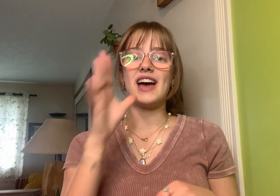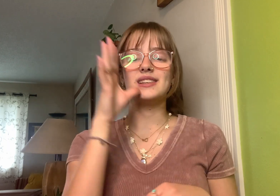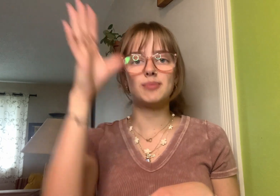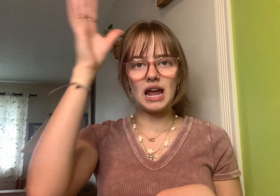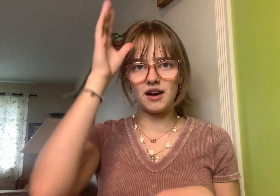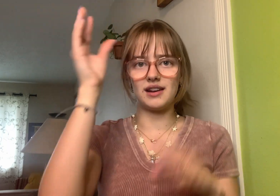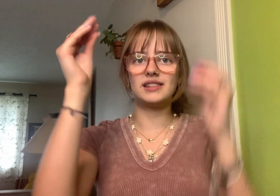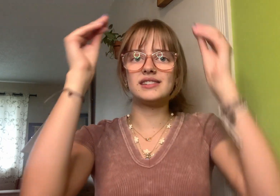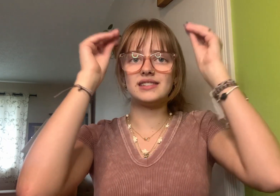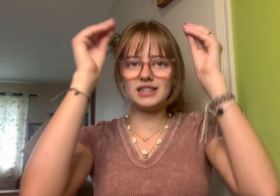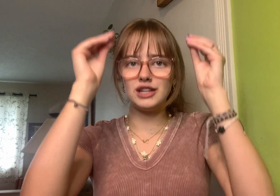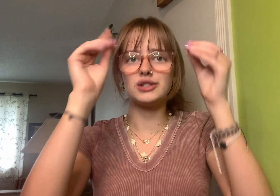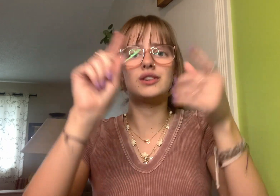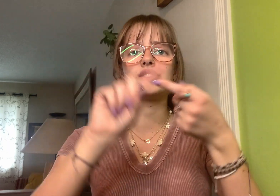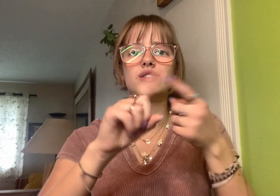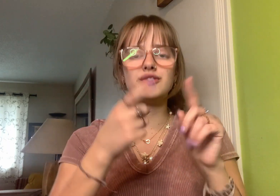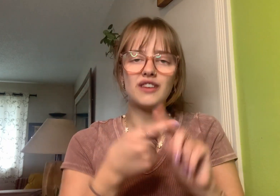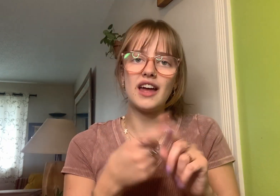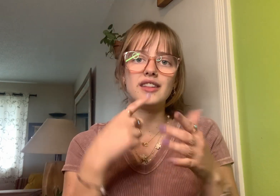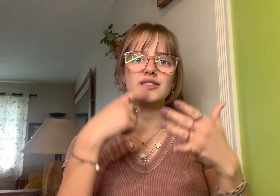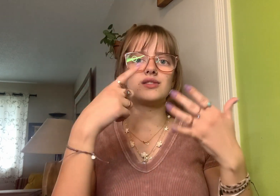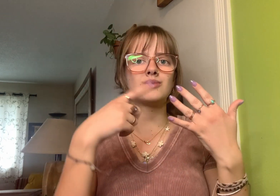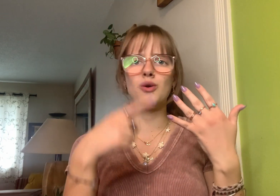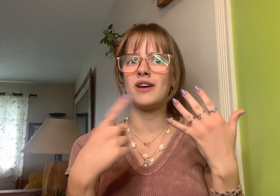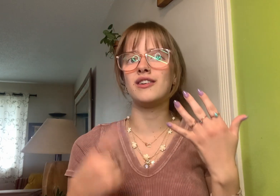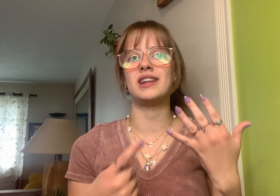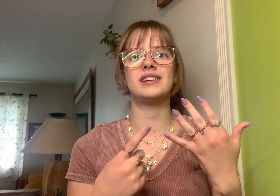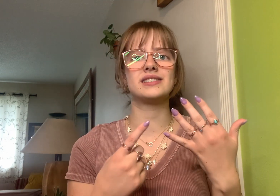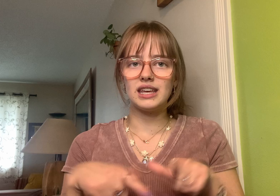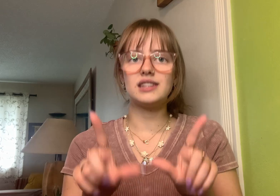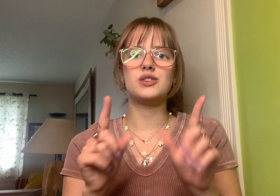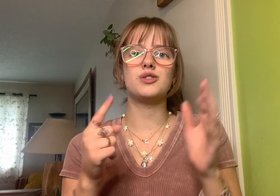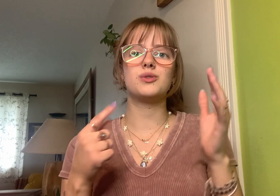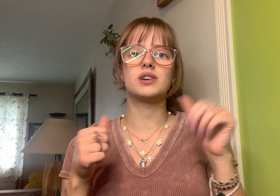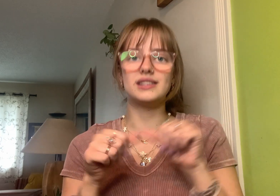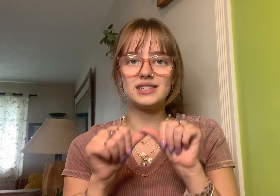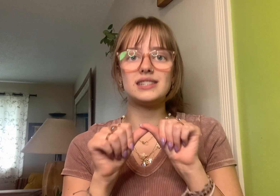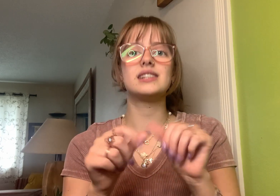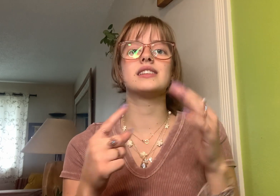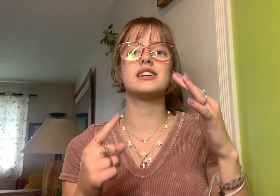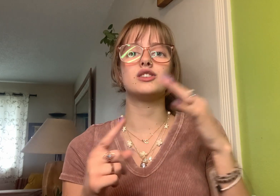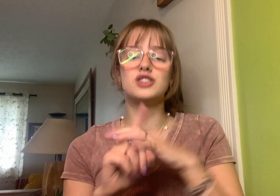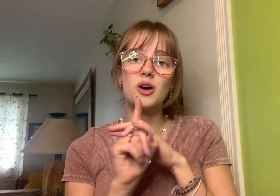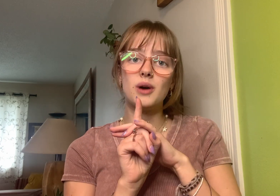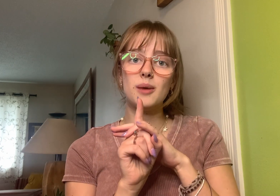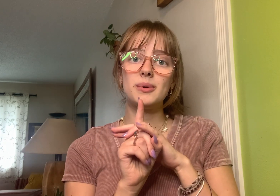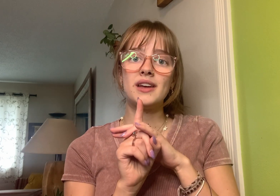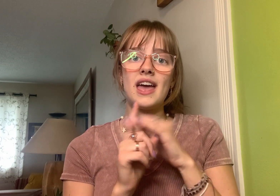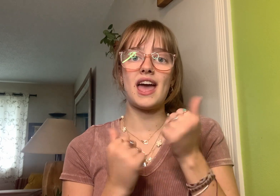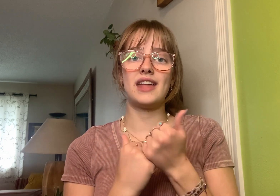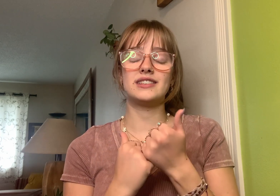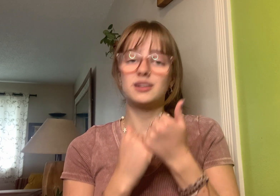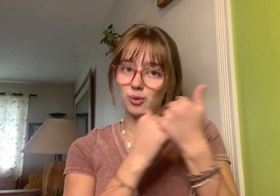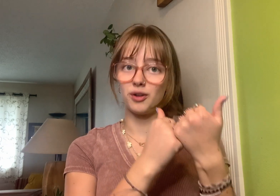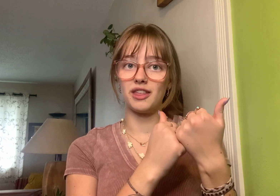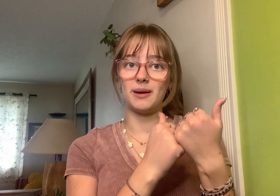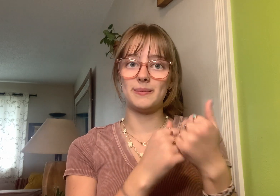as parents, teachers, friends, whoever it is, get to consistently show up and support them.